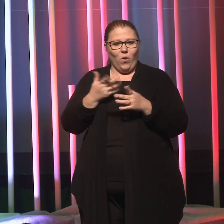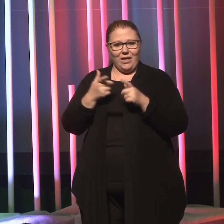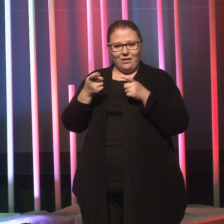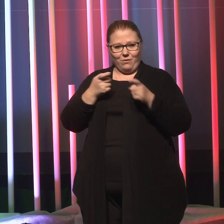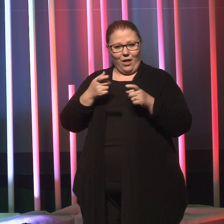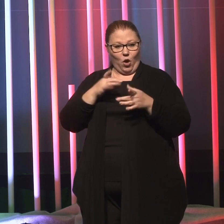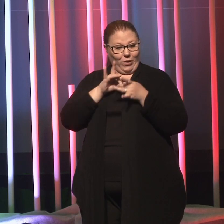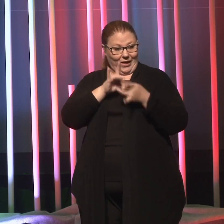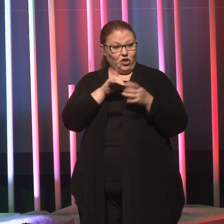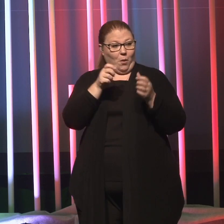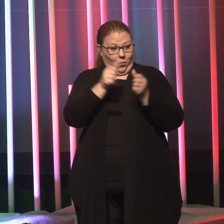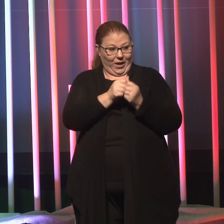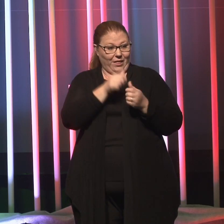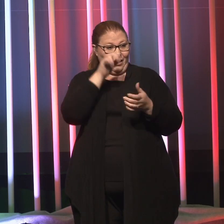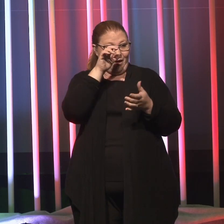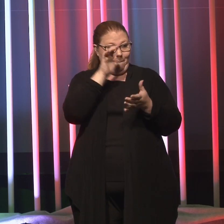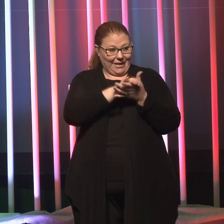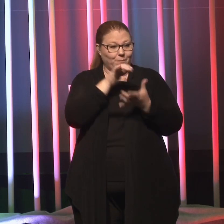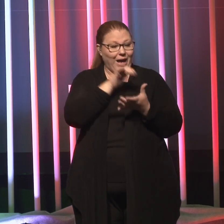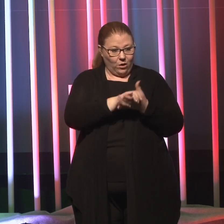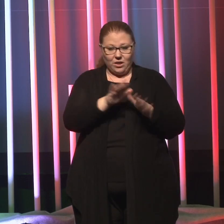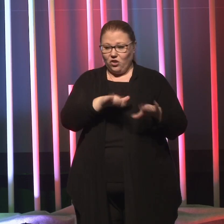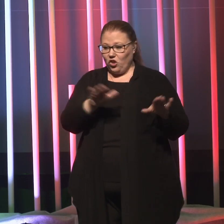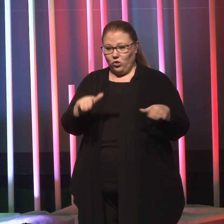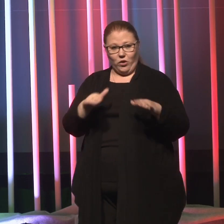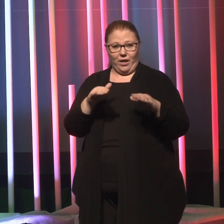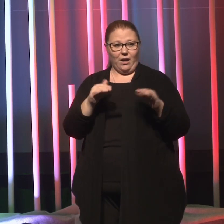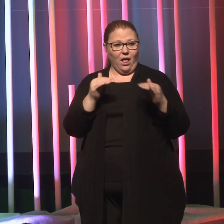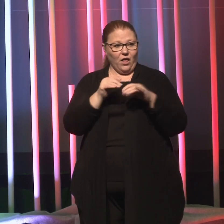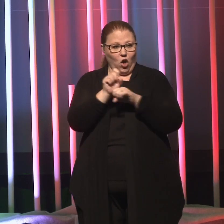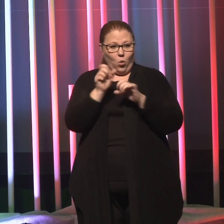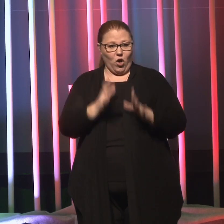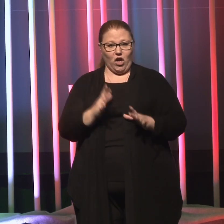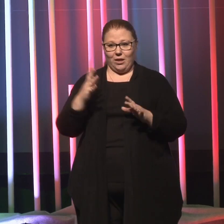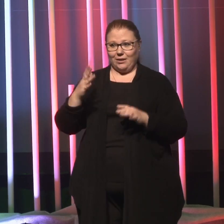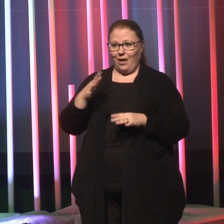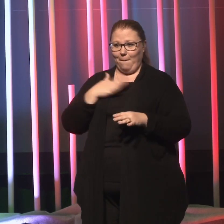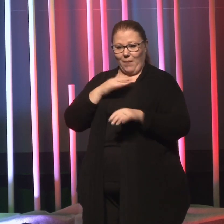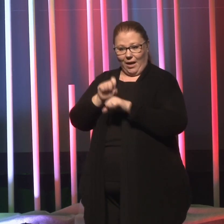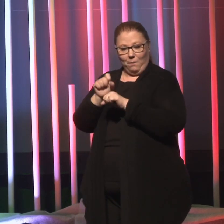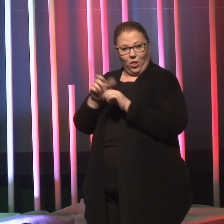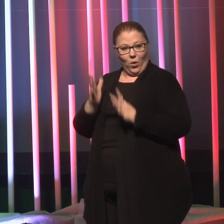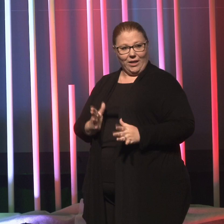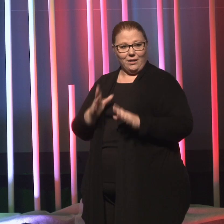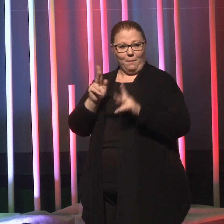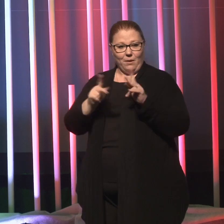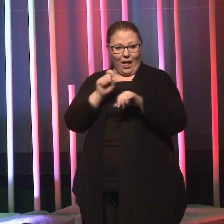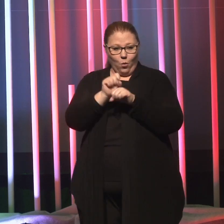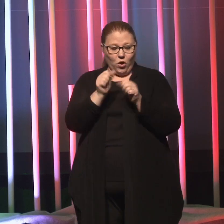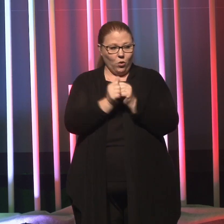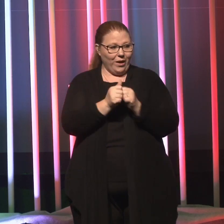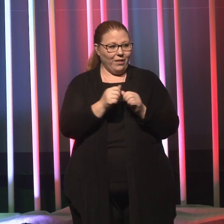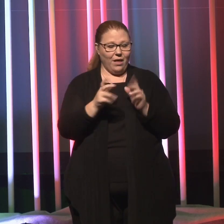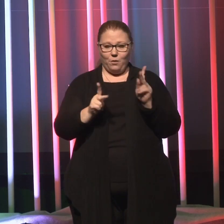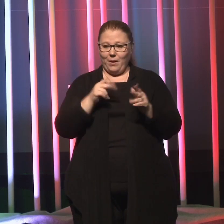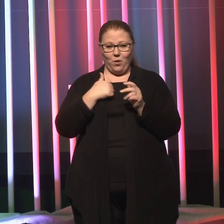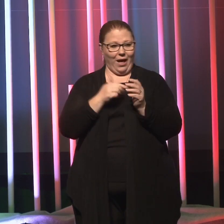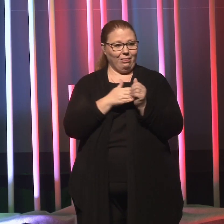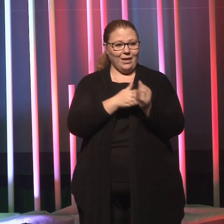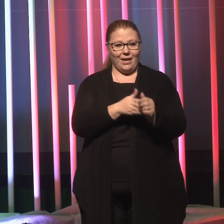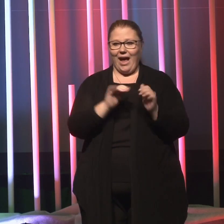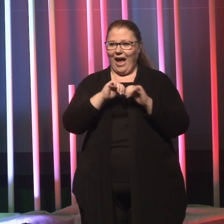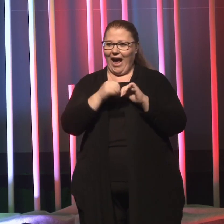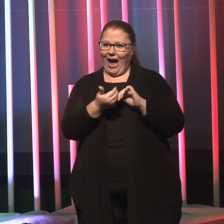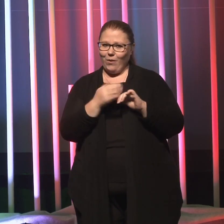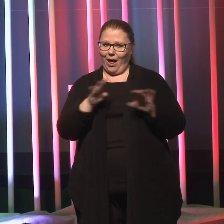to my spouse, to my children, to my coworkers, to the people who work for me, to the people who I work with, to the people I lead? How will